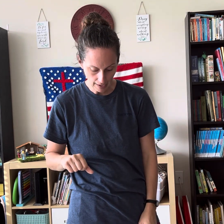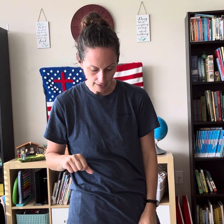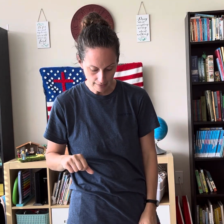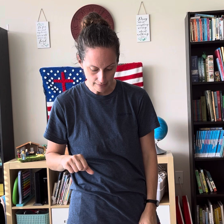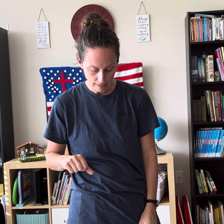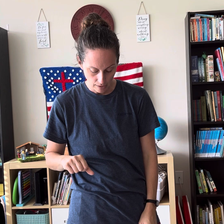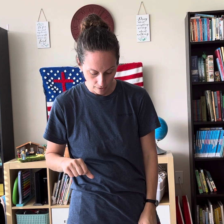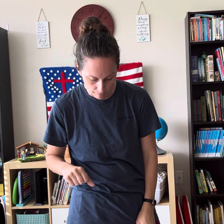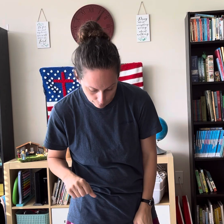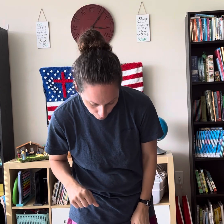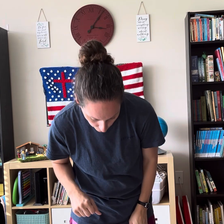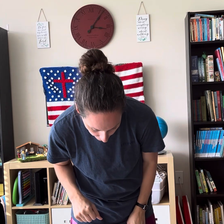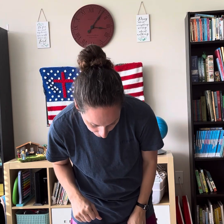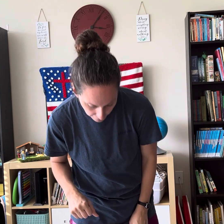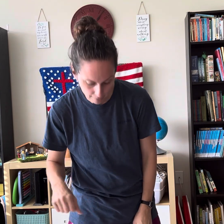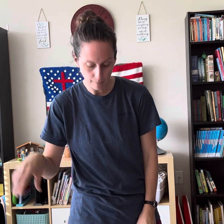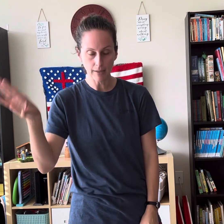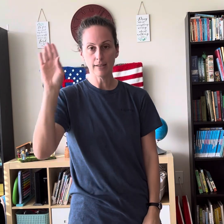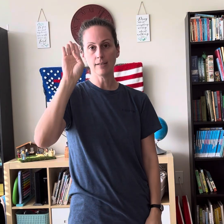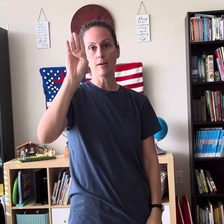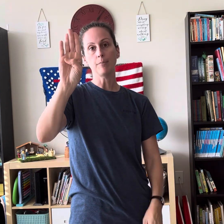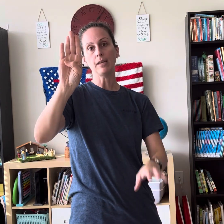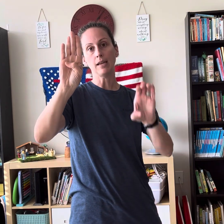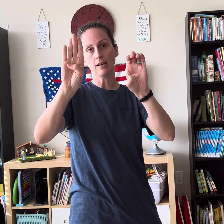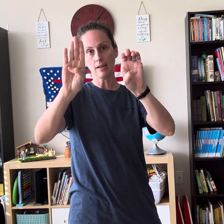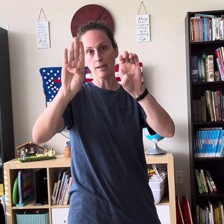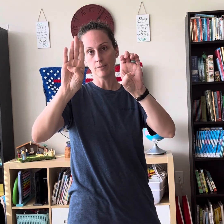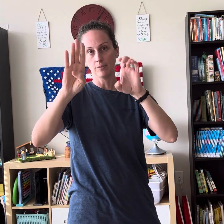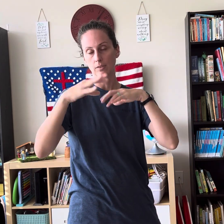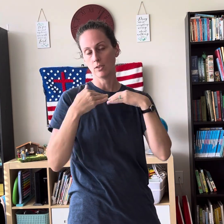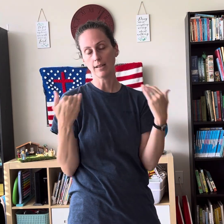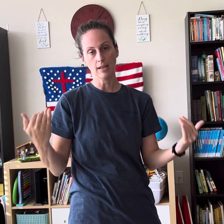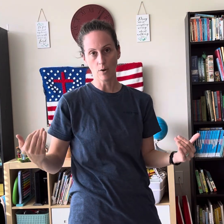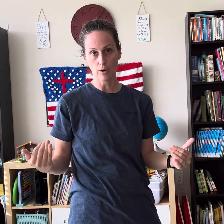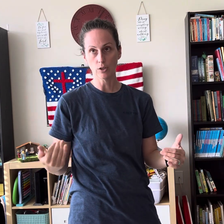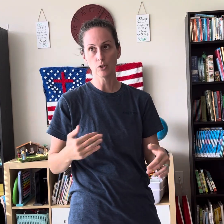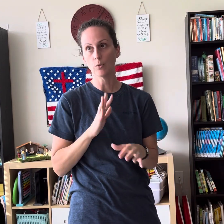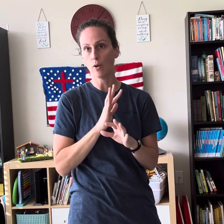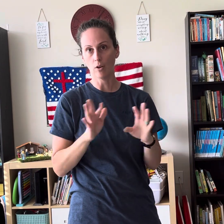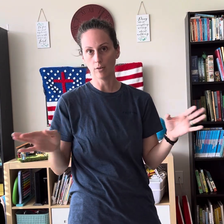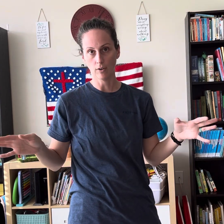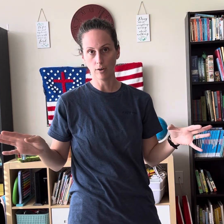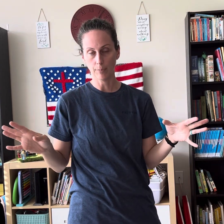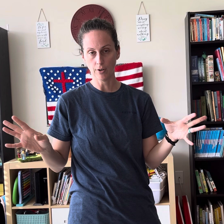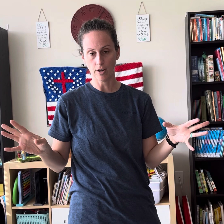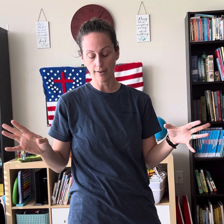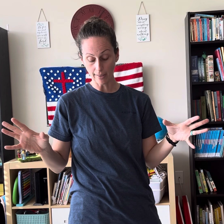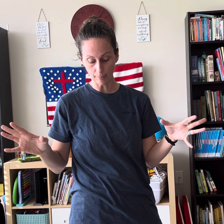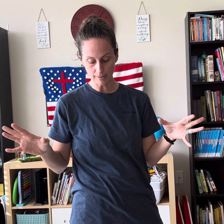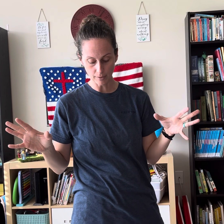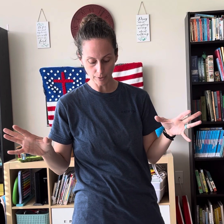And beryllium is a B and an E. So that's how we're going to do all of our periodic elements that we're going to